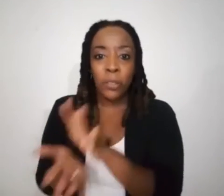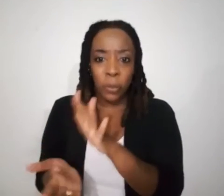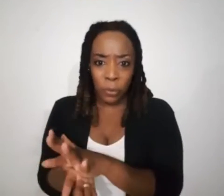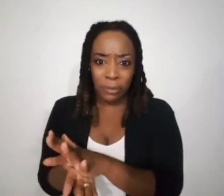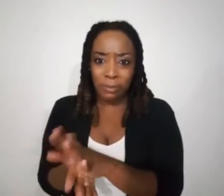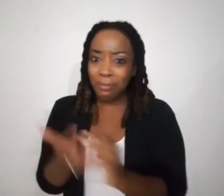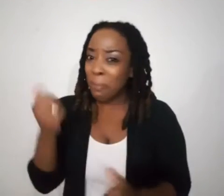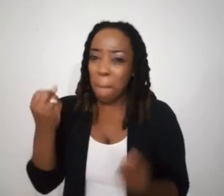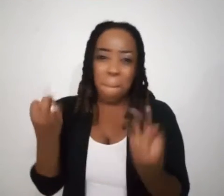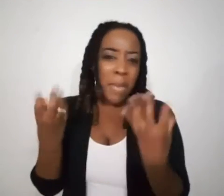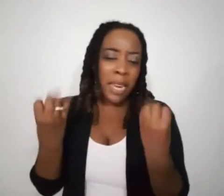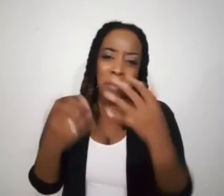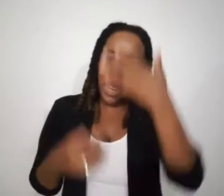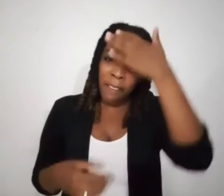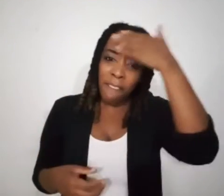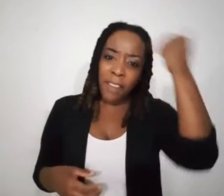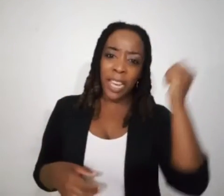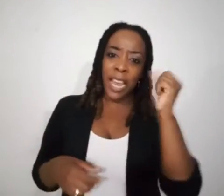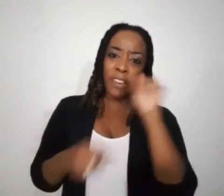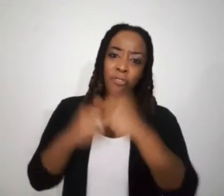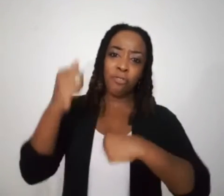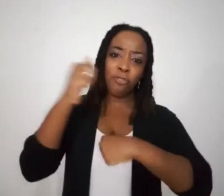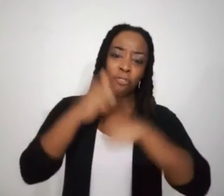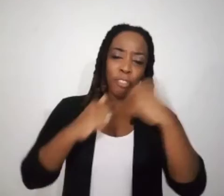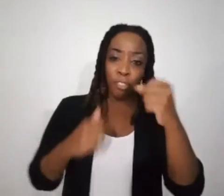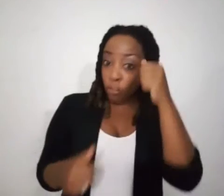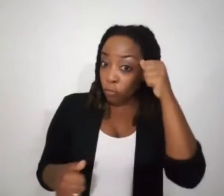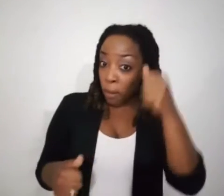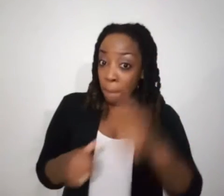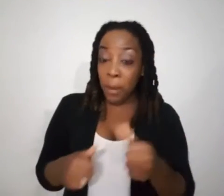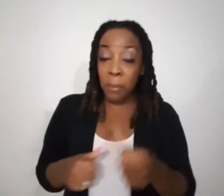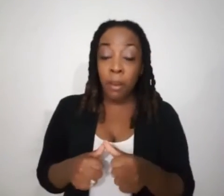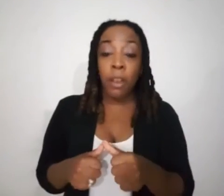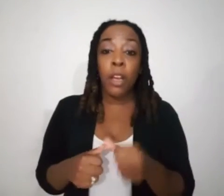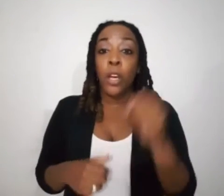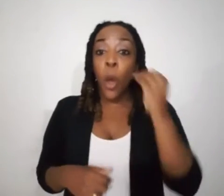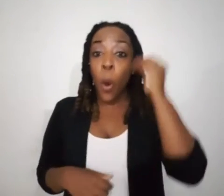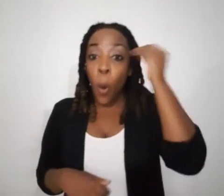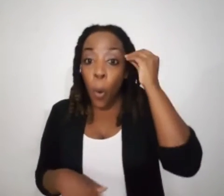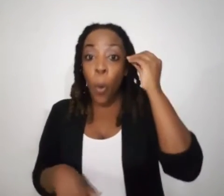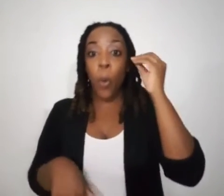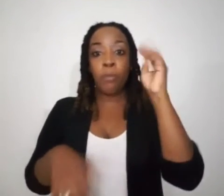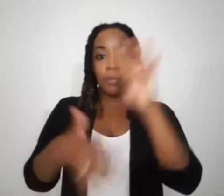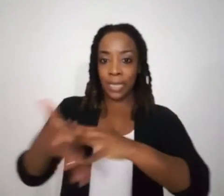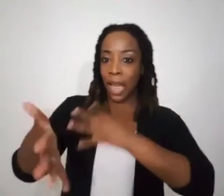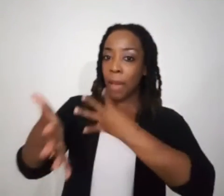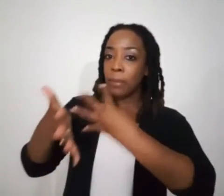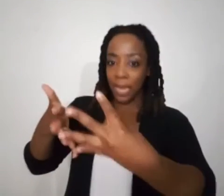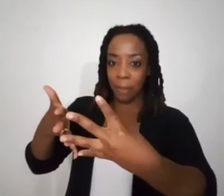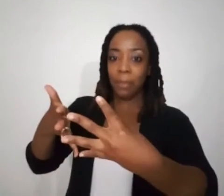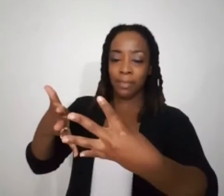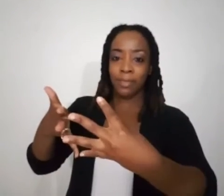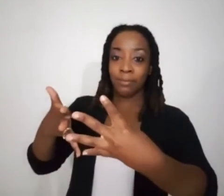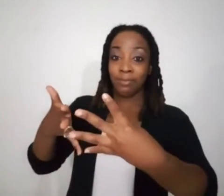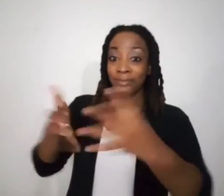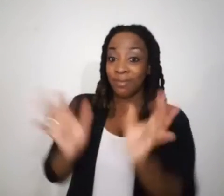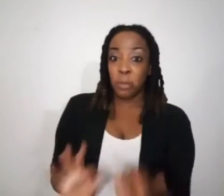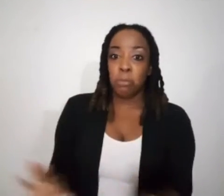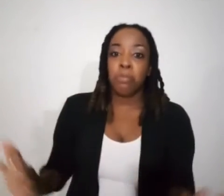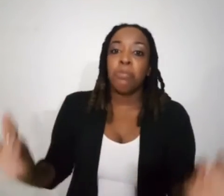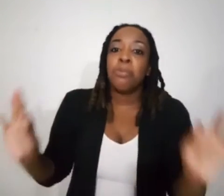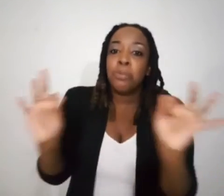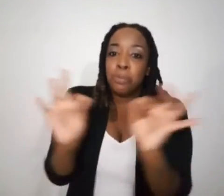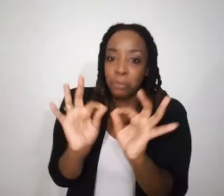remember that home schedule or the home timetable will be critical for